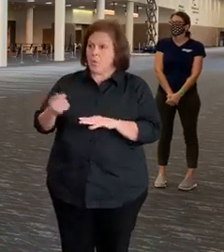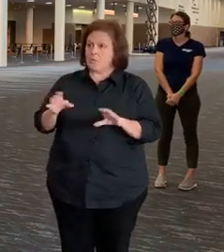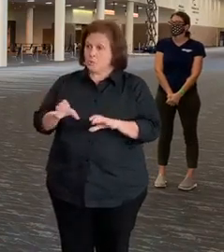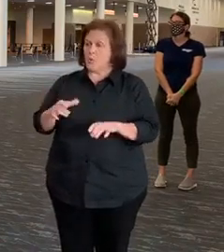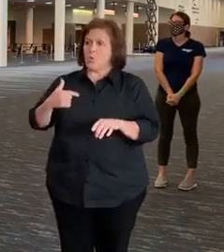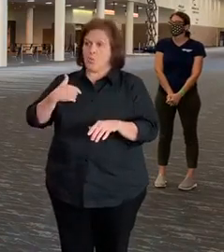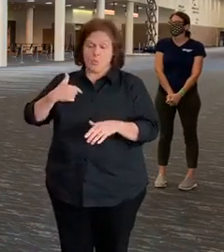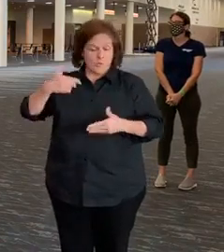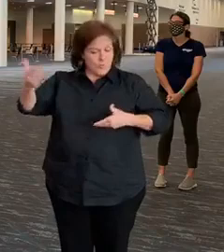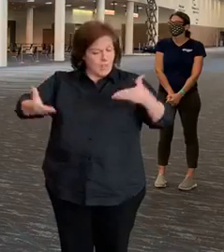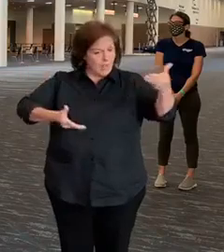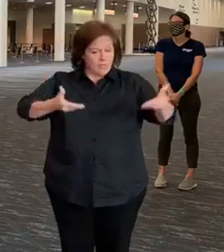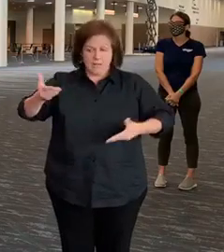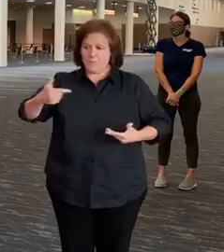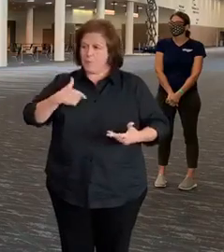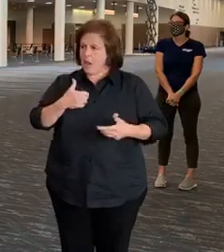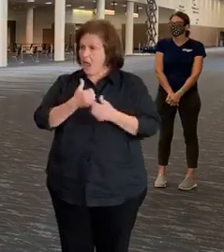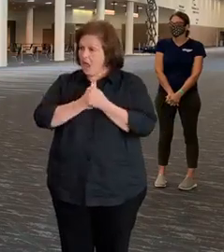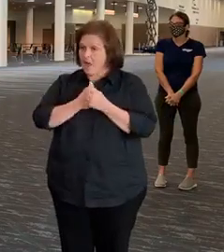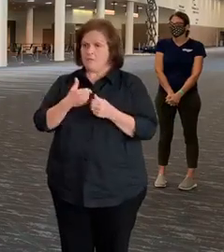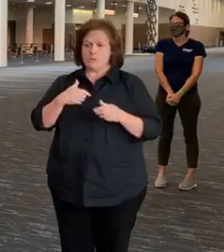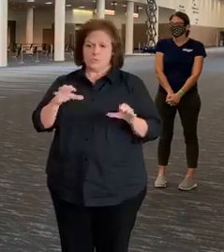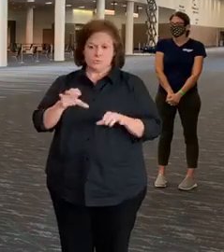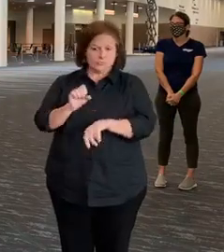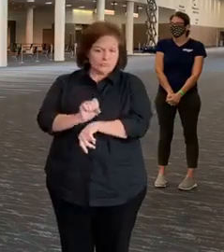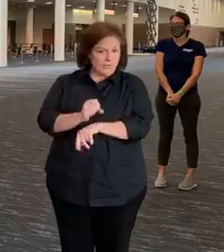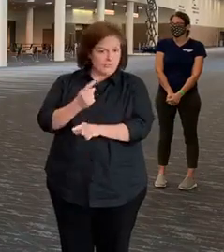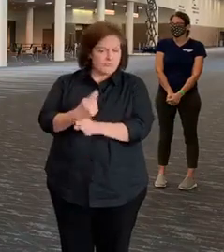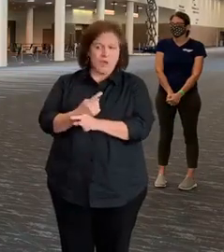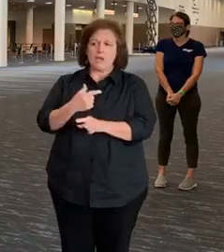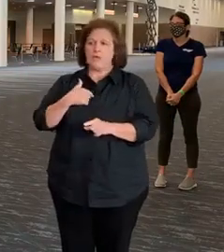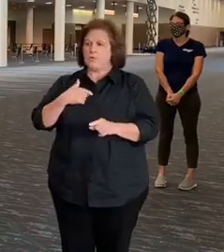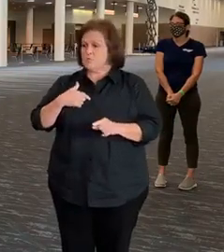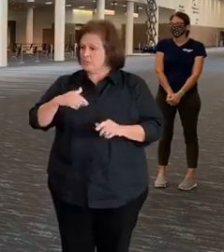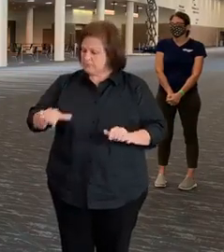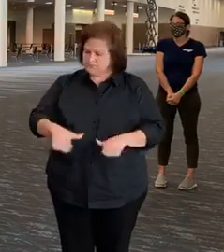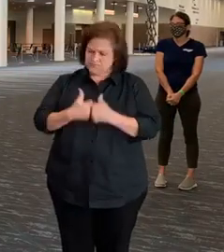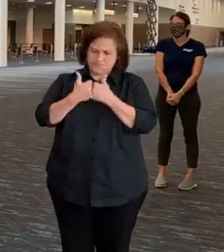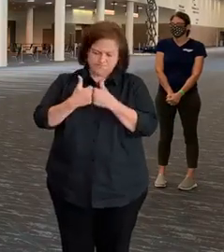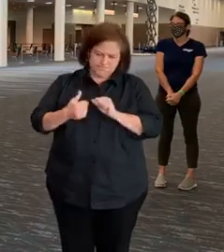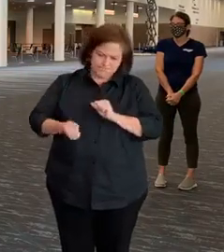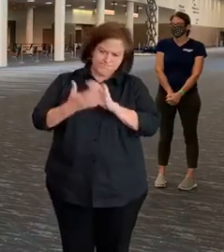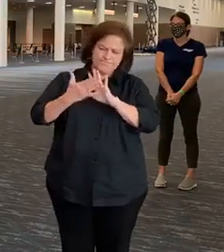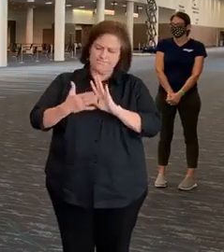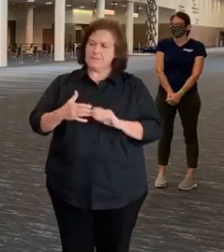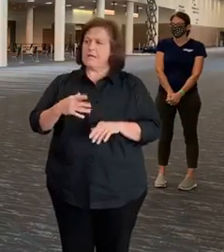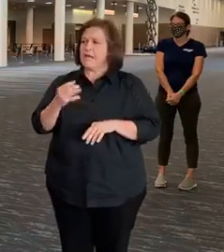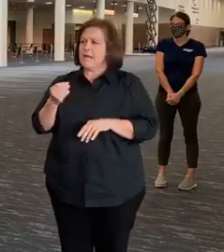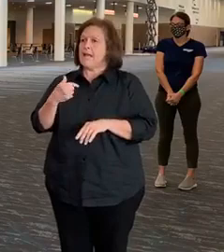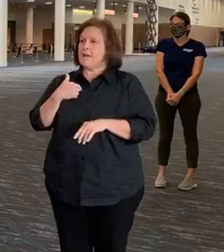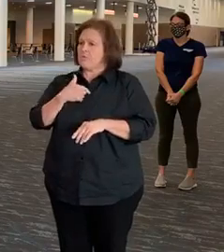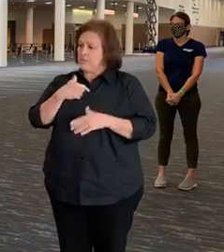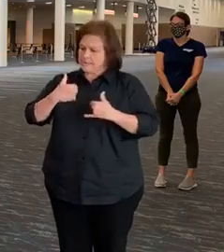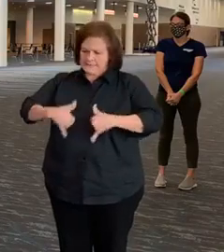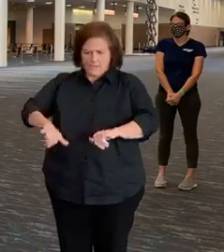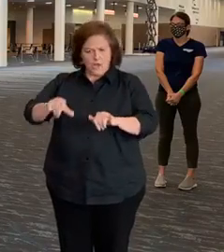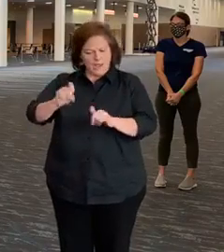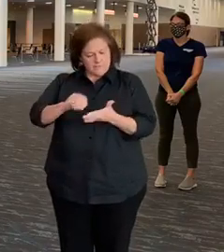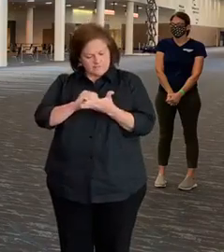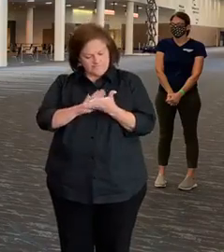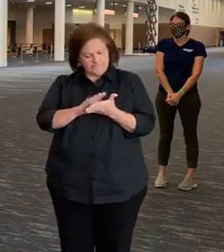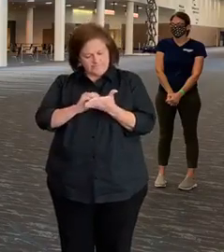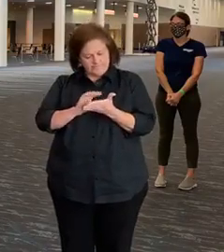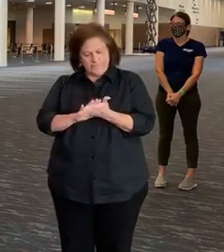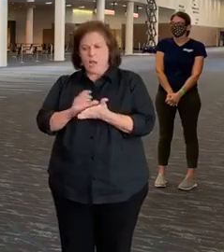We're welcoming, we're loving, we get the job done, we face challenges head on, but at the end of the day, we document, we know